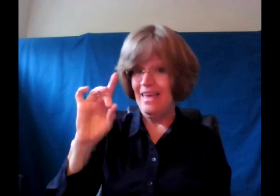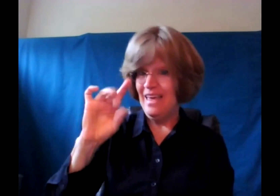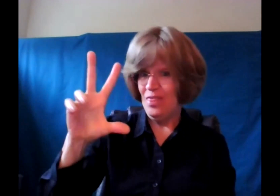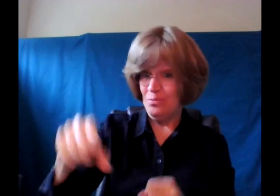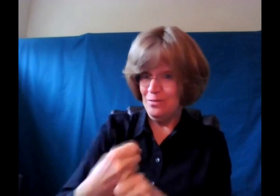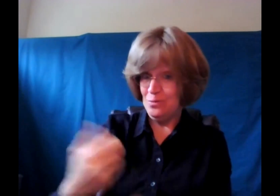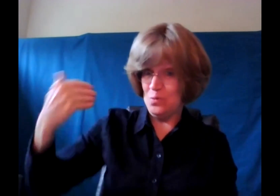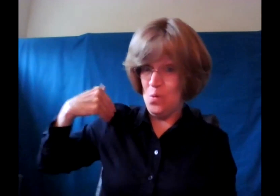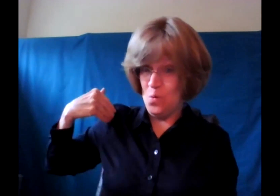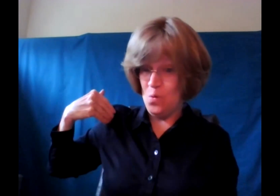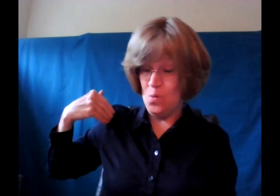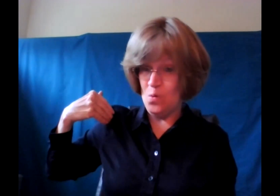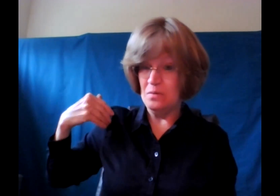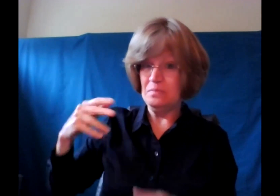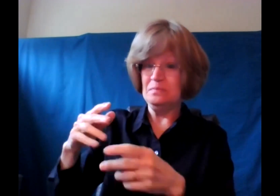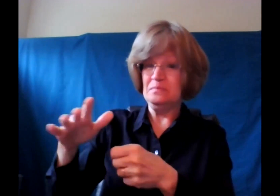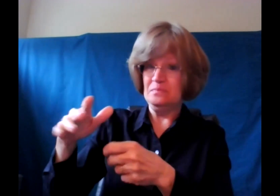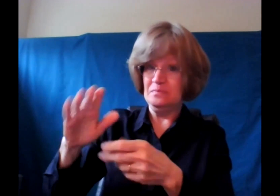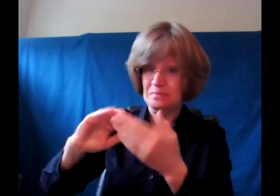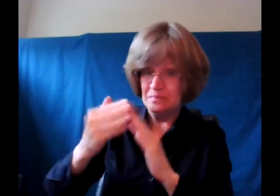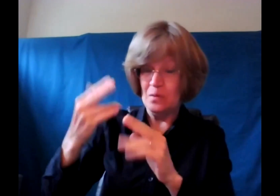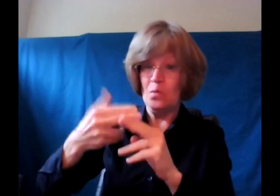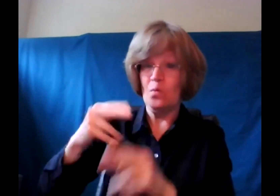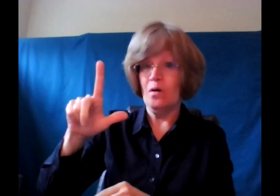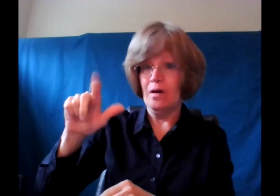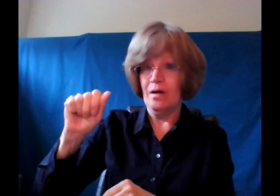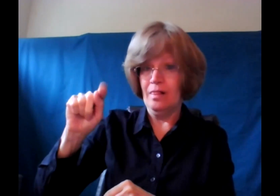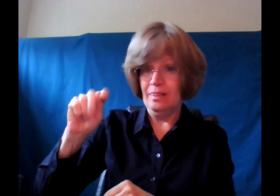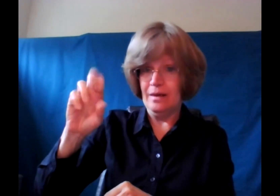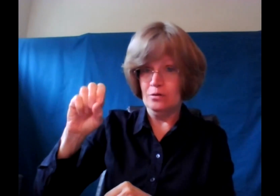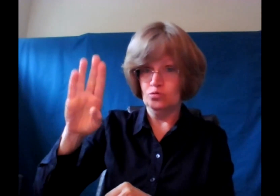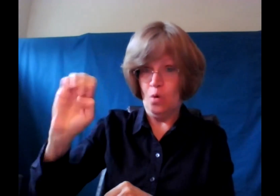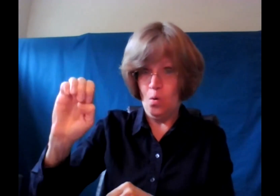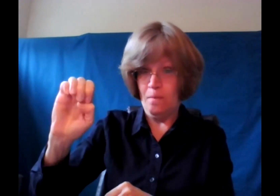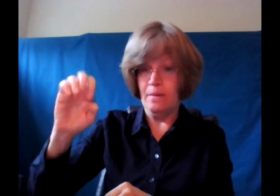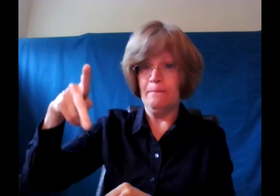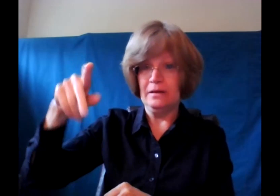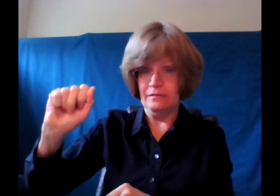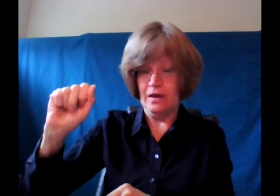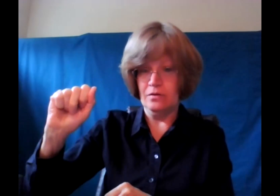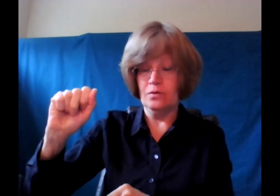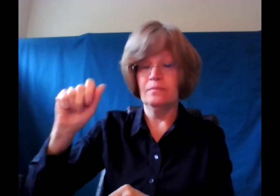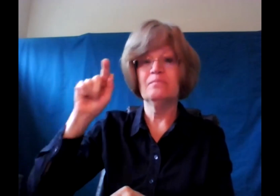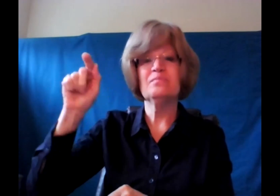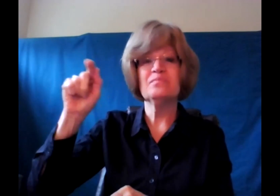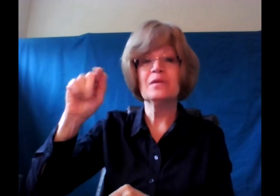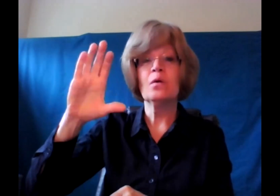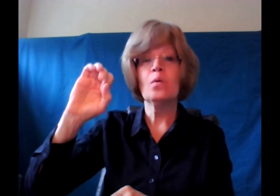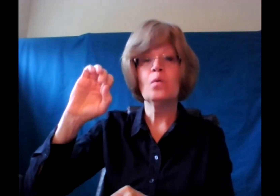83 years ago in a place called Latrobe, Pennsylvania, coal mining